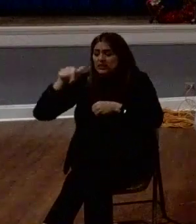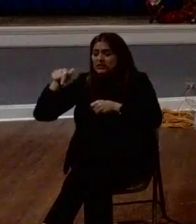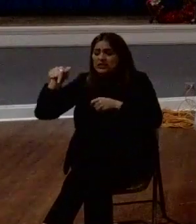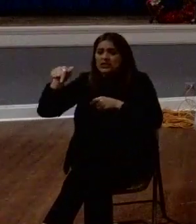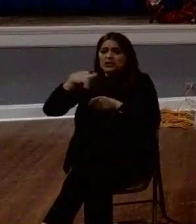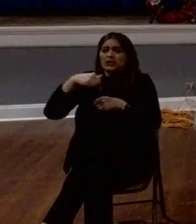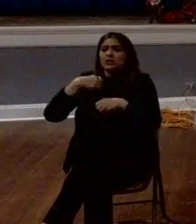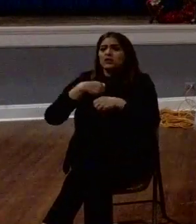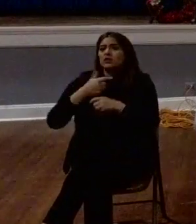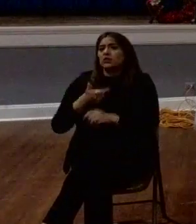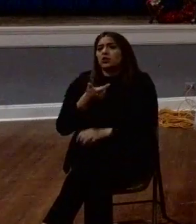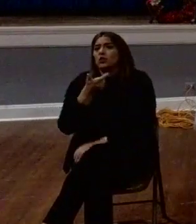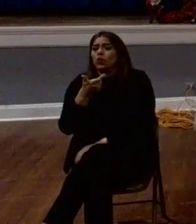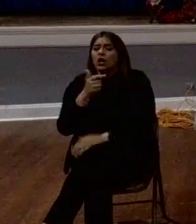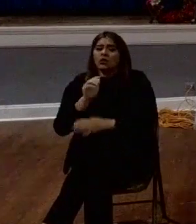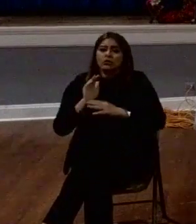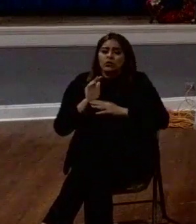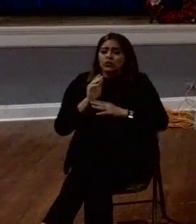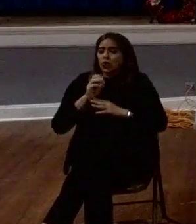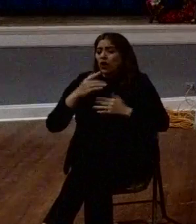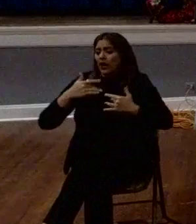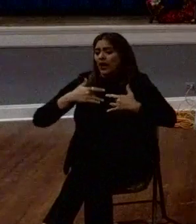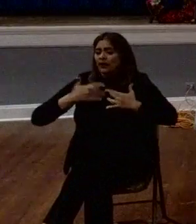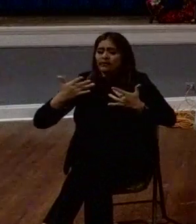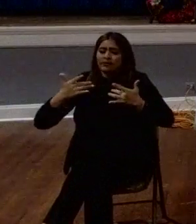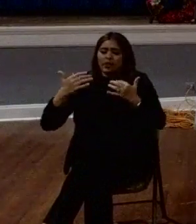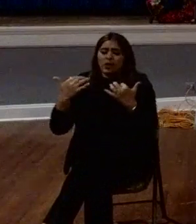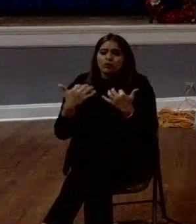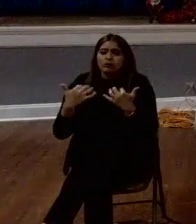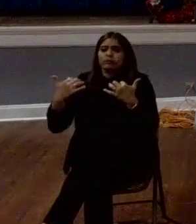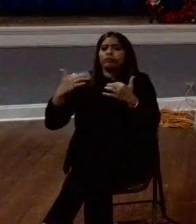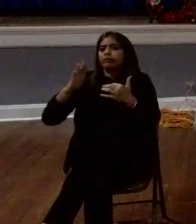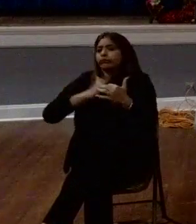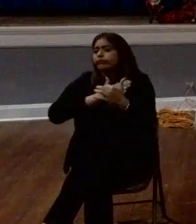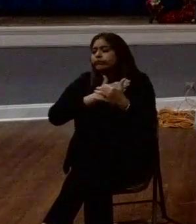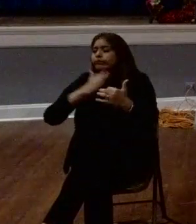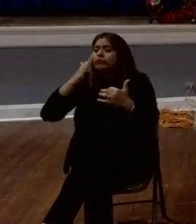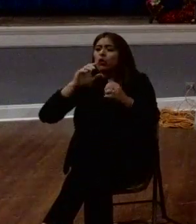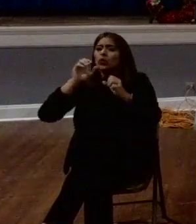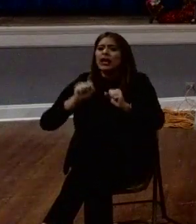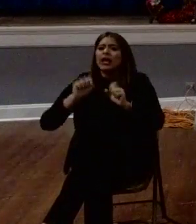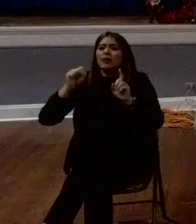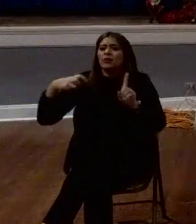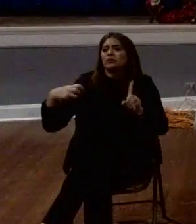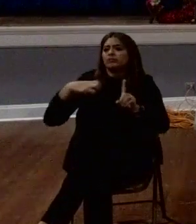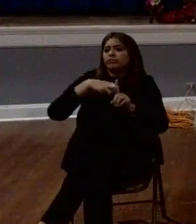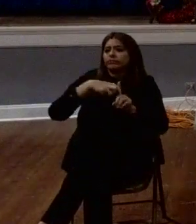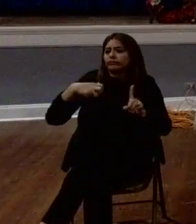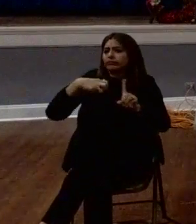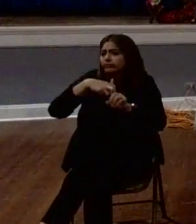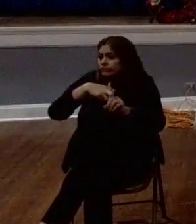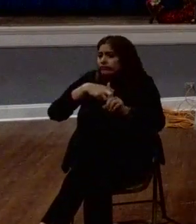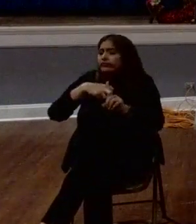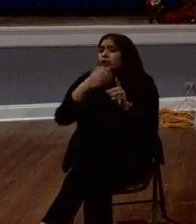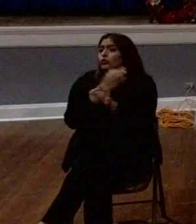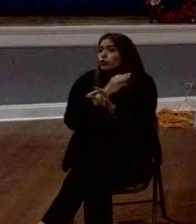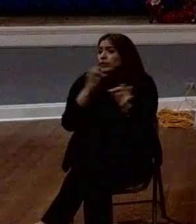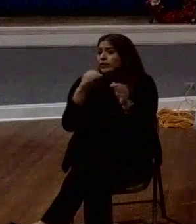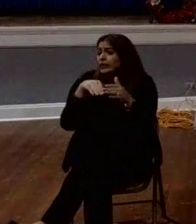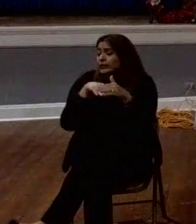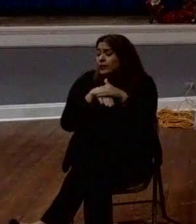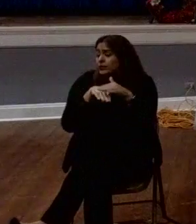screen films or to have concerts or whatever, that we have a lot to plug to that's for free and really accessible